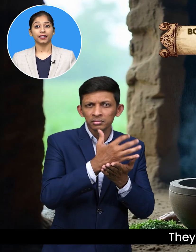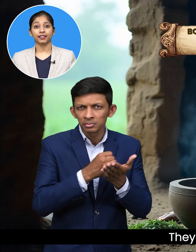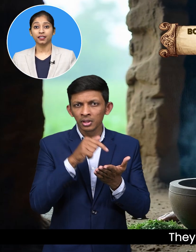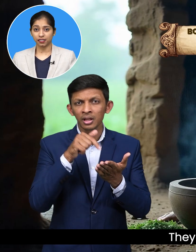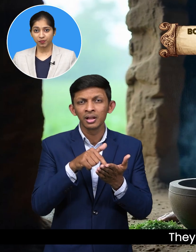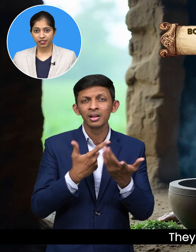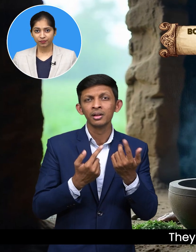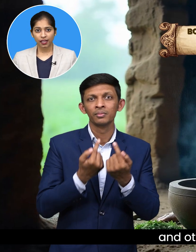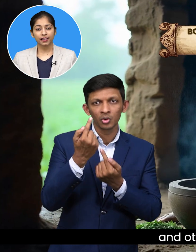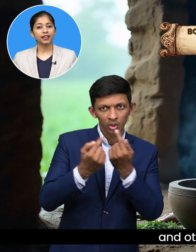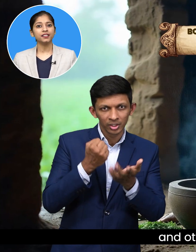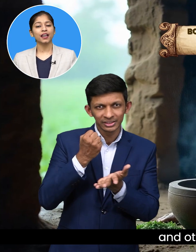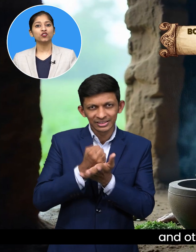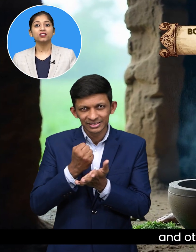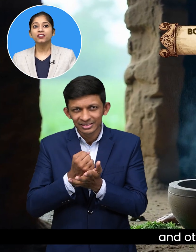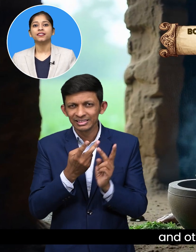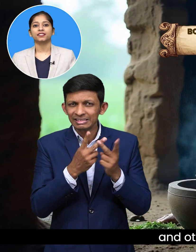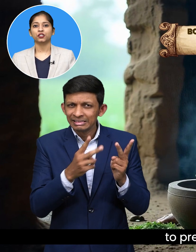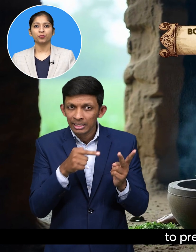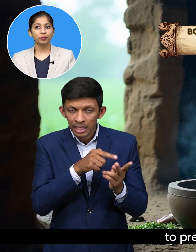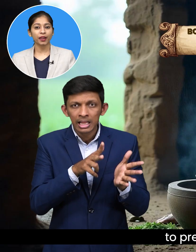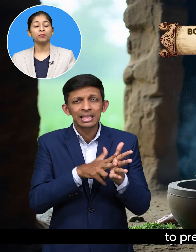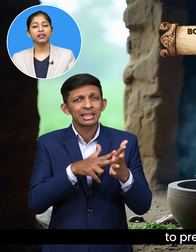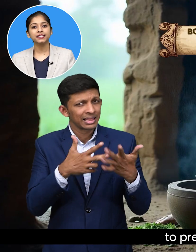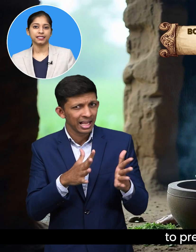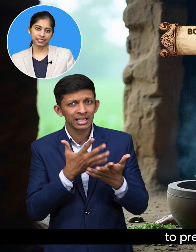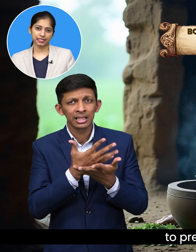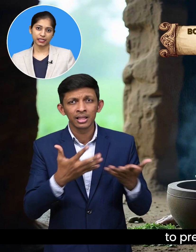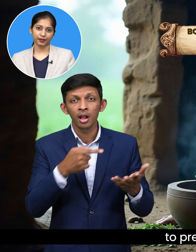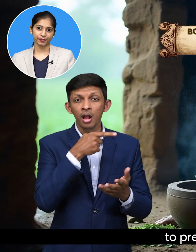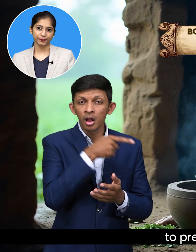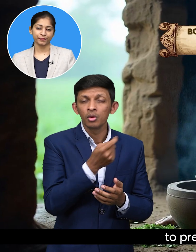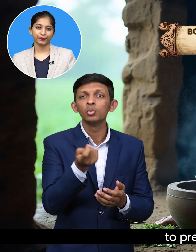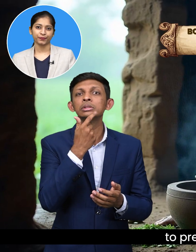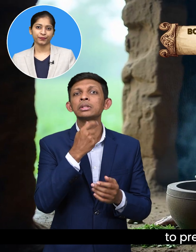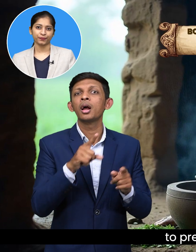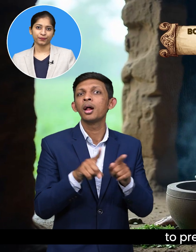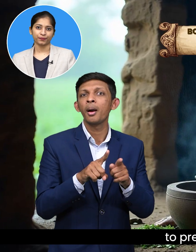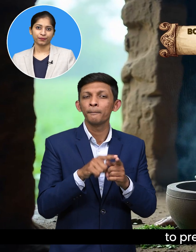They collected herbs and other natural things to prepare medicines.